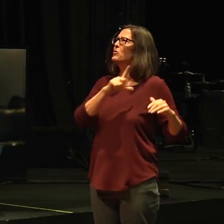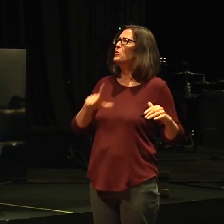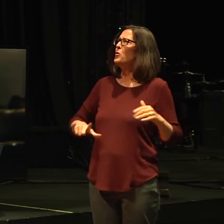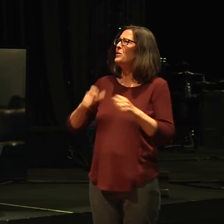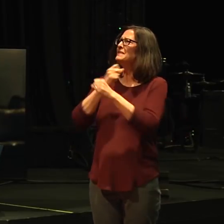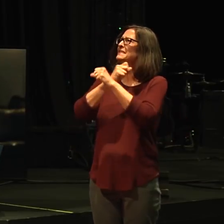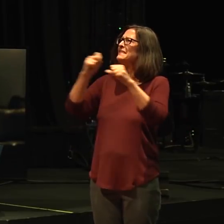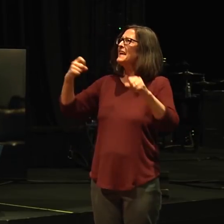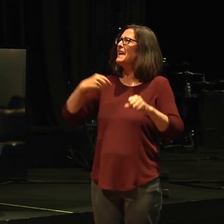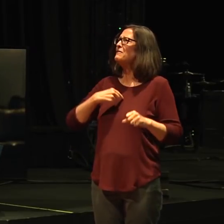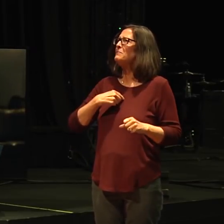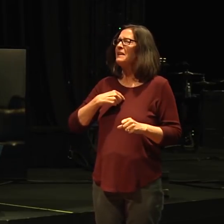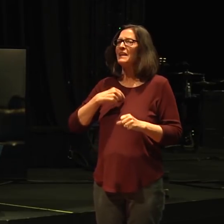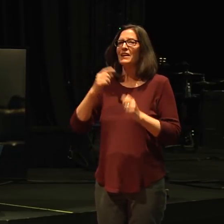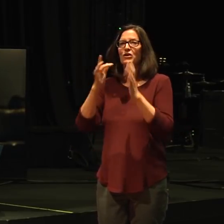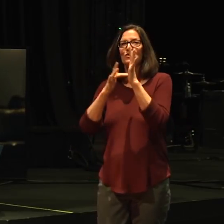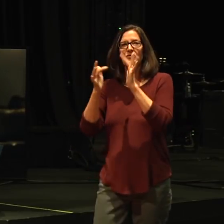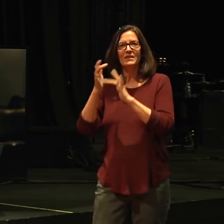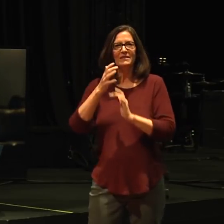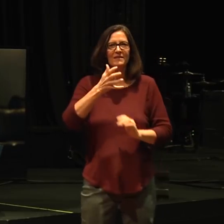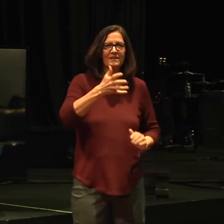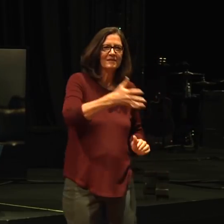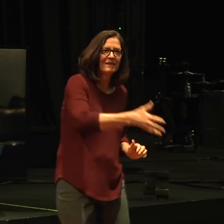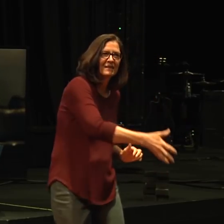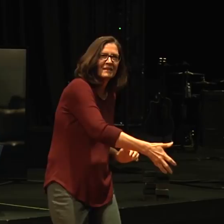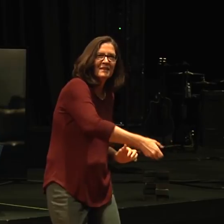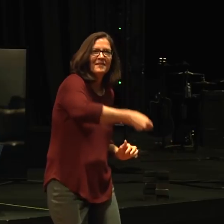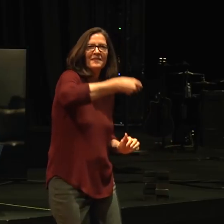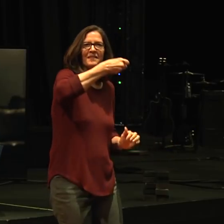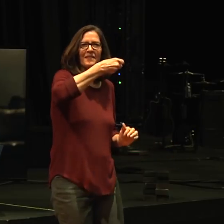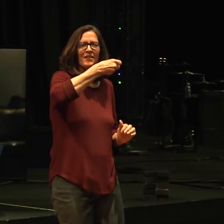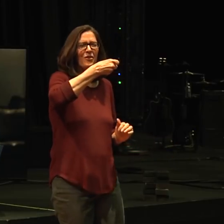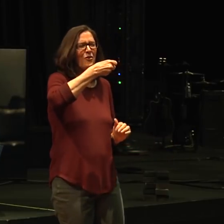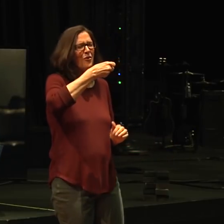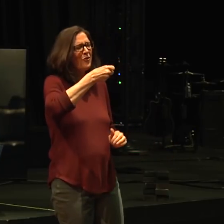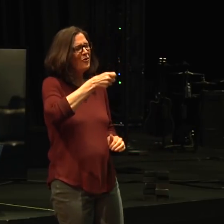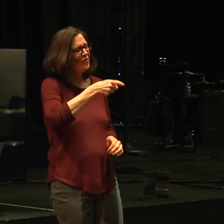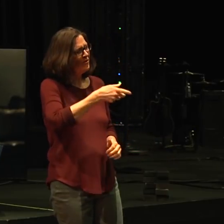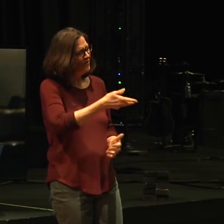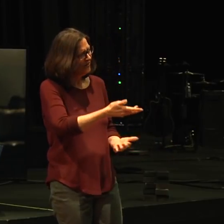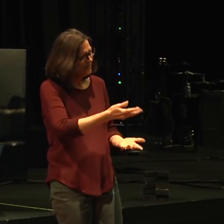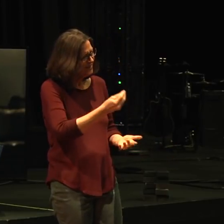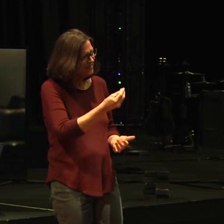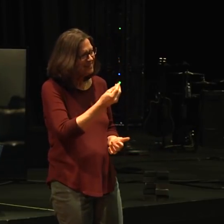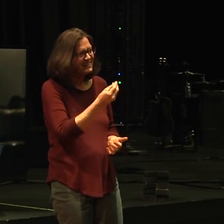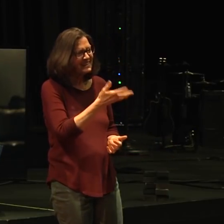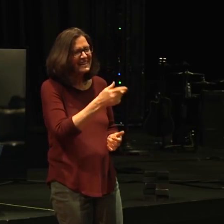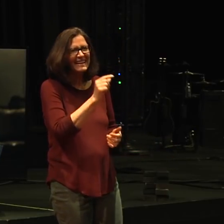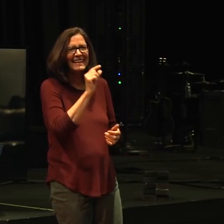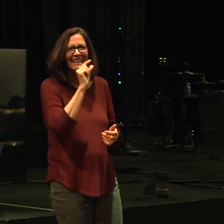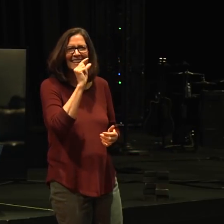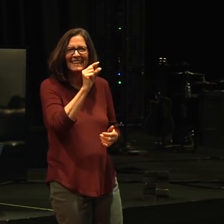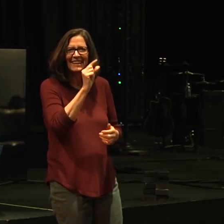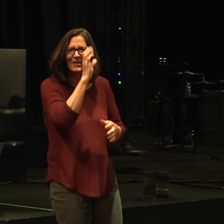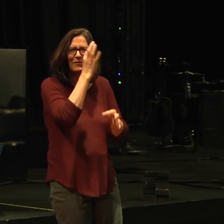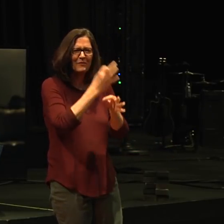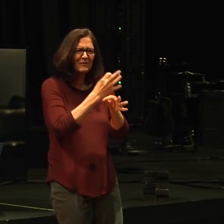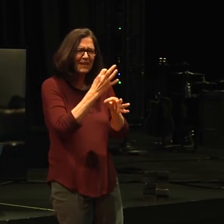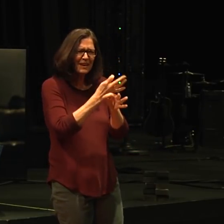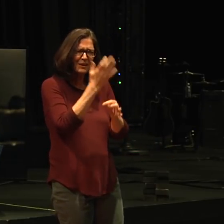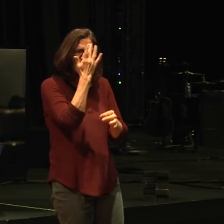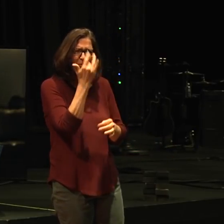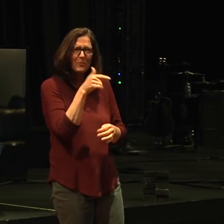Immediately, Jesus reached out his hand and caught him. And this is what Jesus says, oh, you little faith. He said, why did you